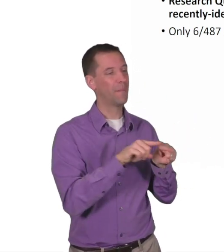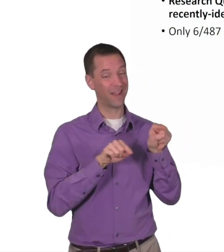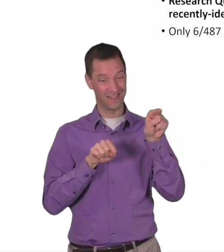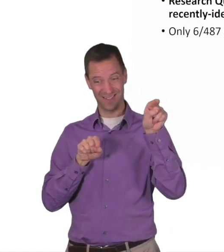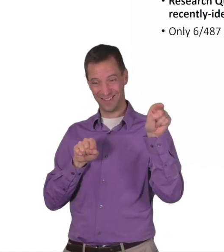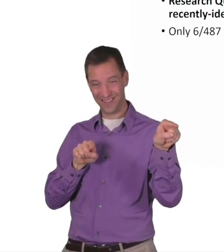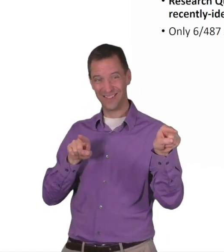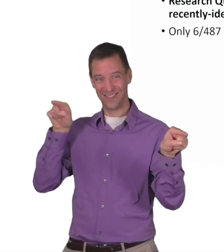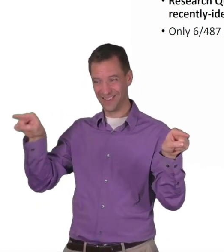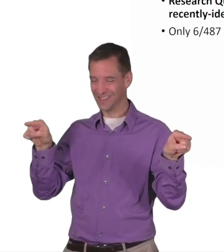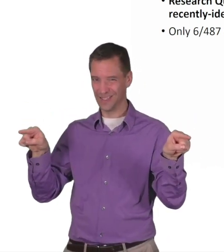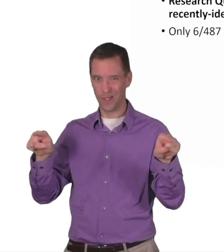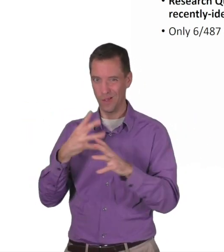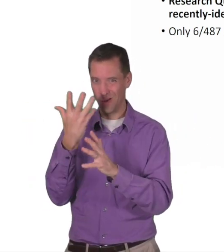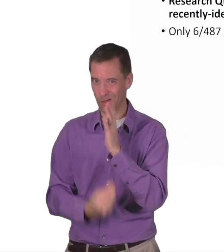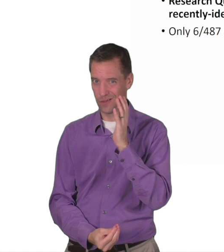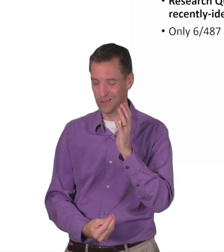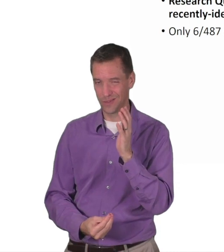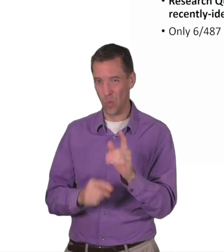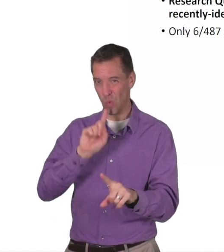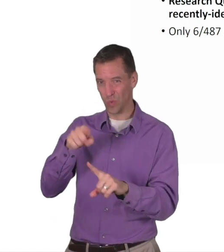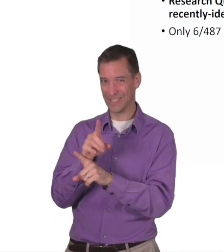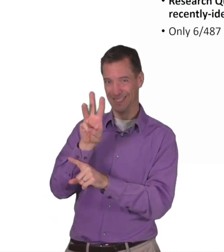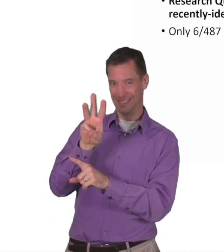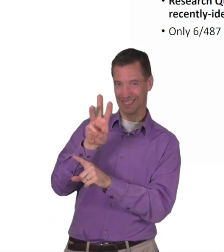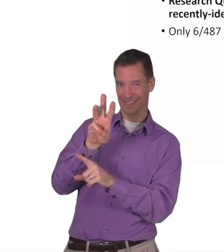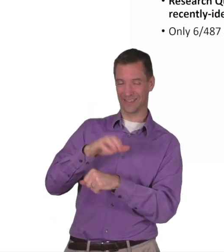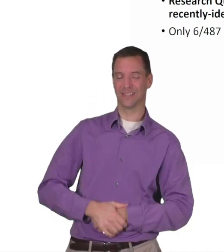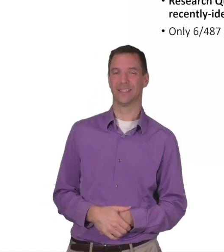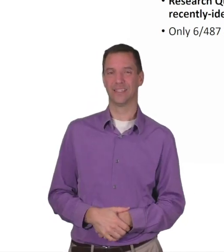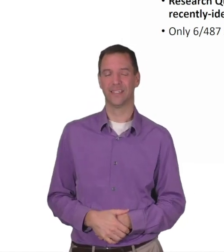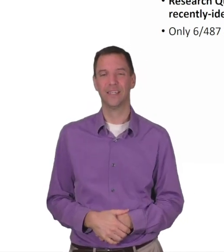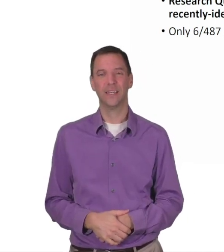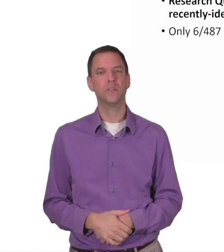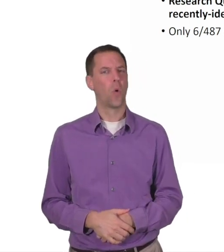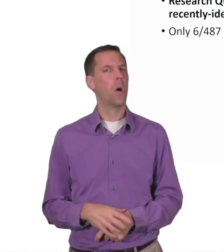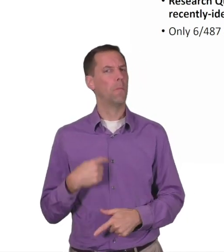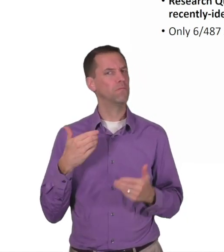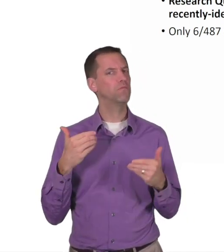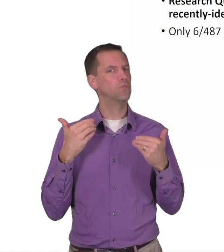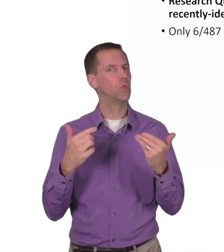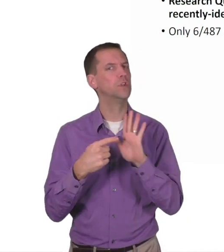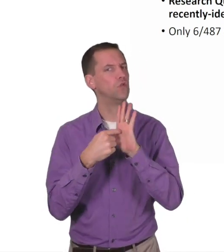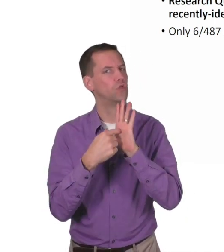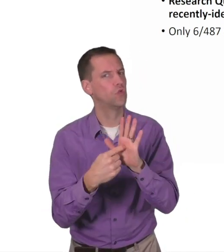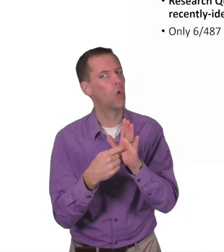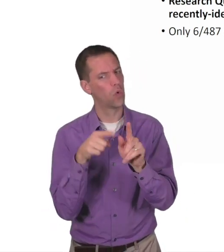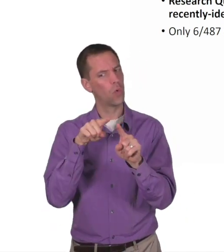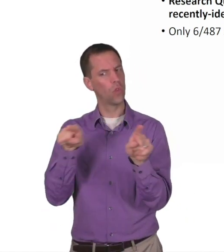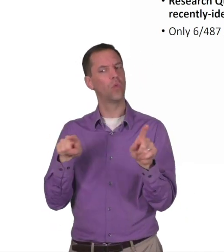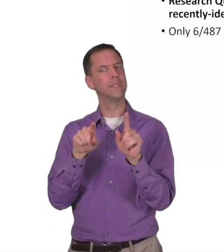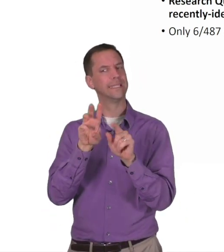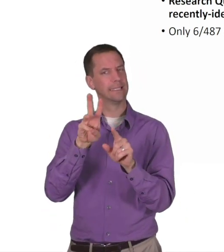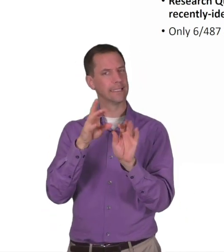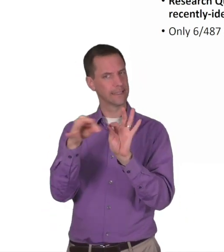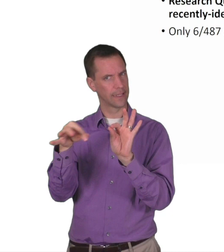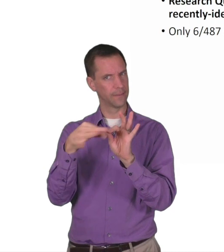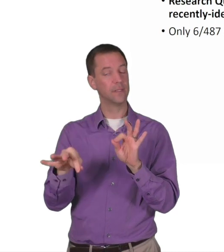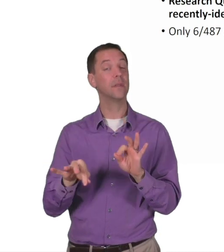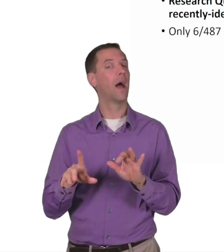when they do. There were plenty of those as well. But there were very few, in fact, only 6 statements comparing what happens when deaf and hard of hearing children do